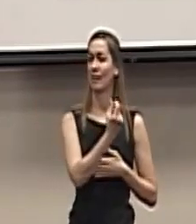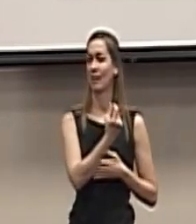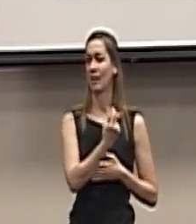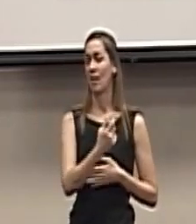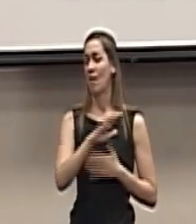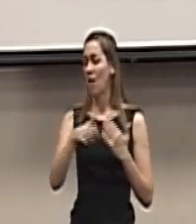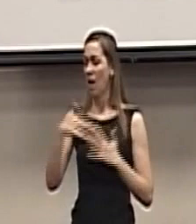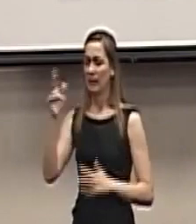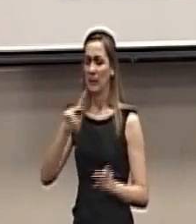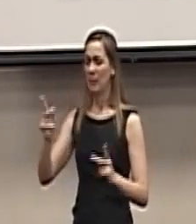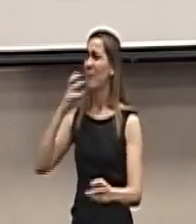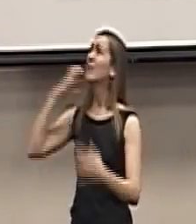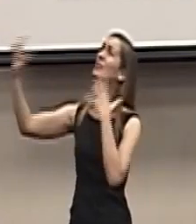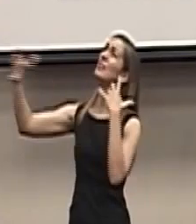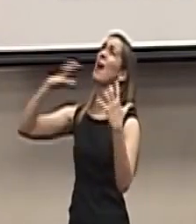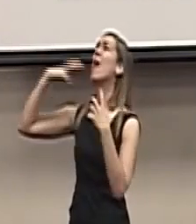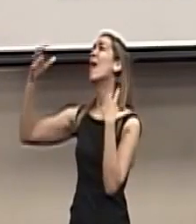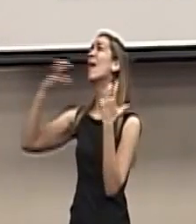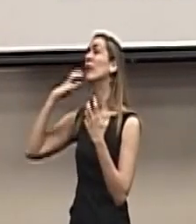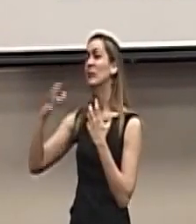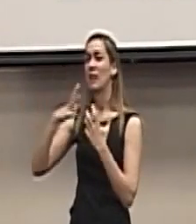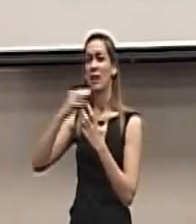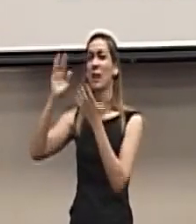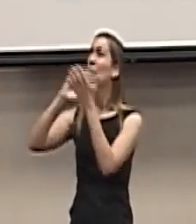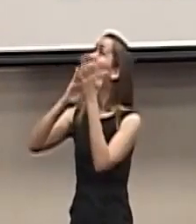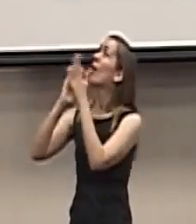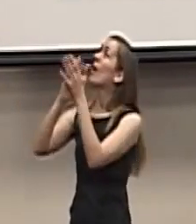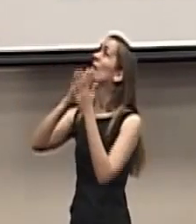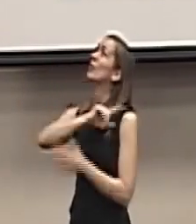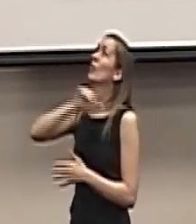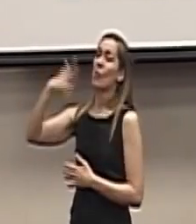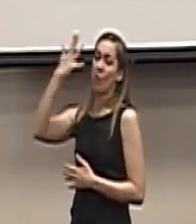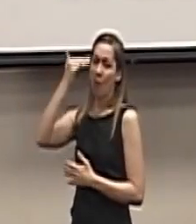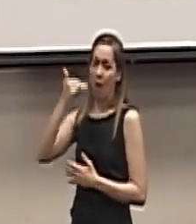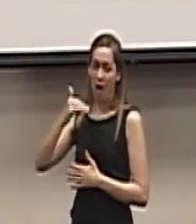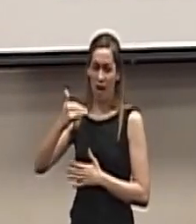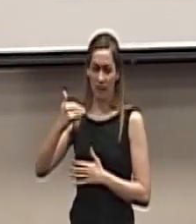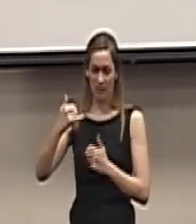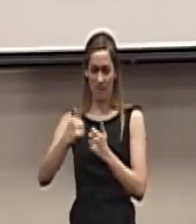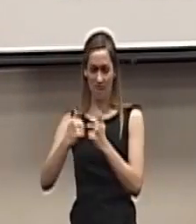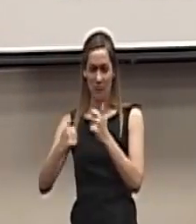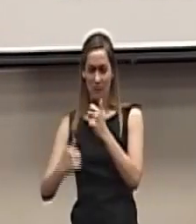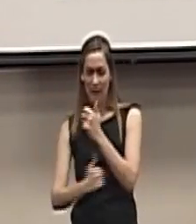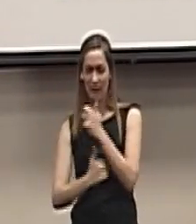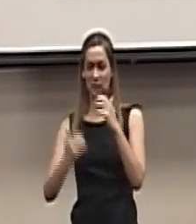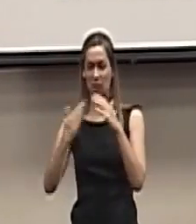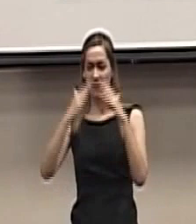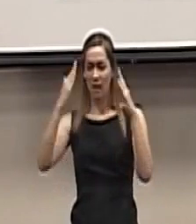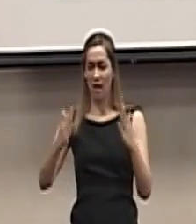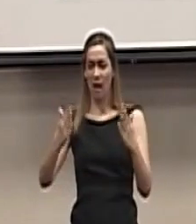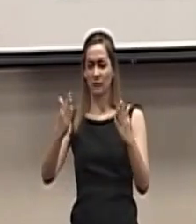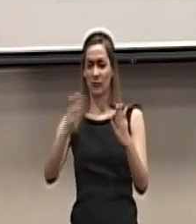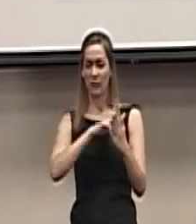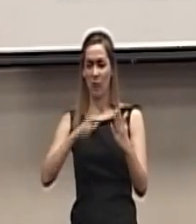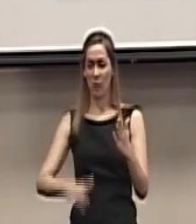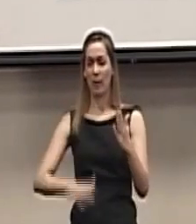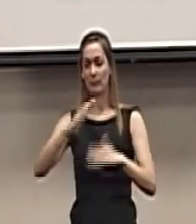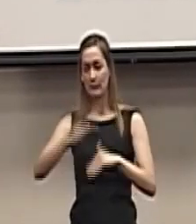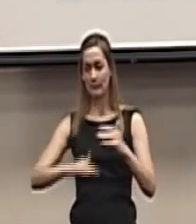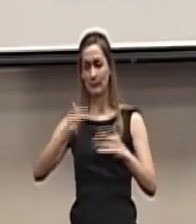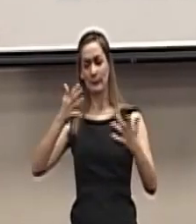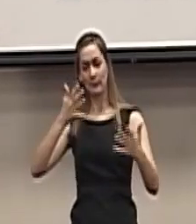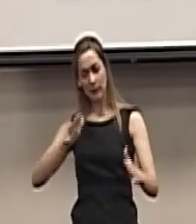all the people shouted with great shouts, and they praised the Lord because of the foundation of the house of the Lord that was laid. But many of the priests